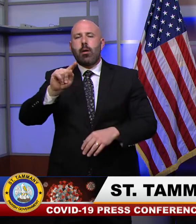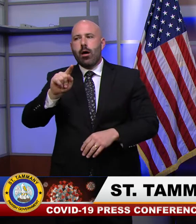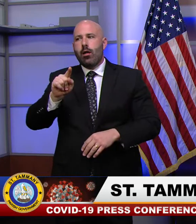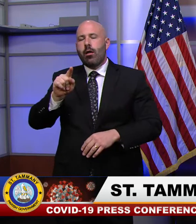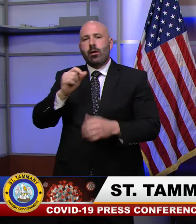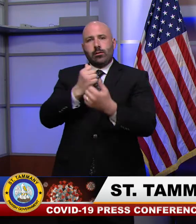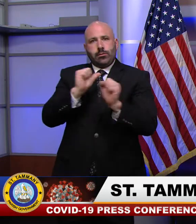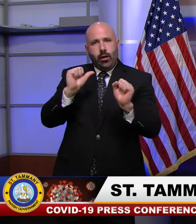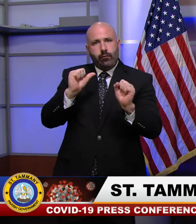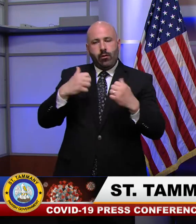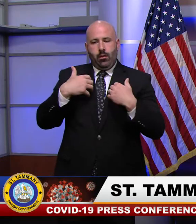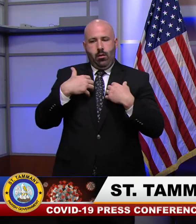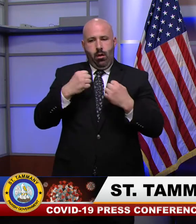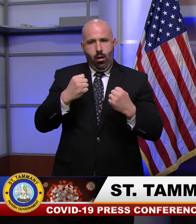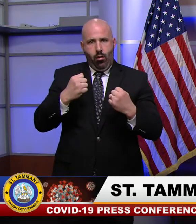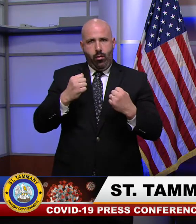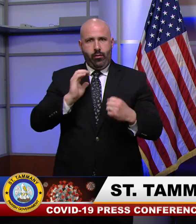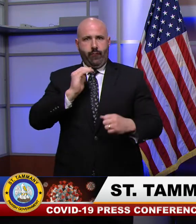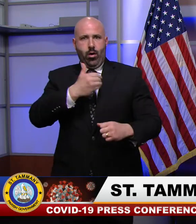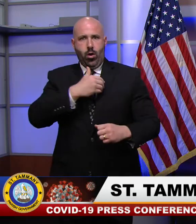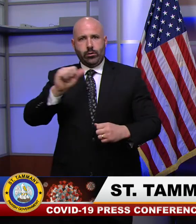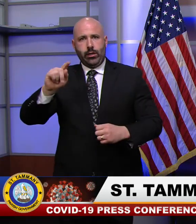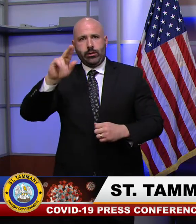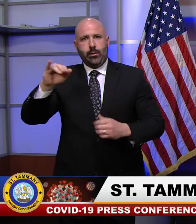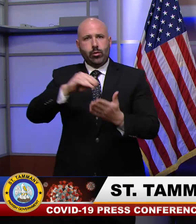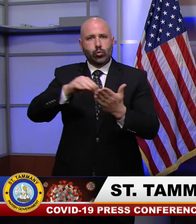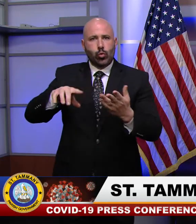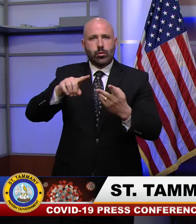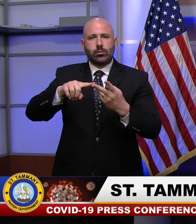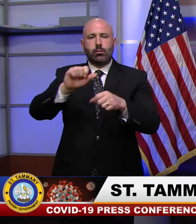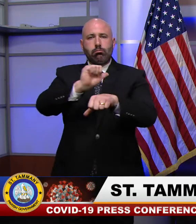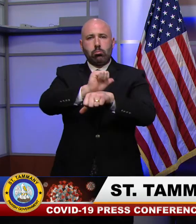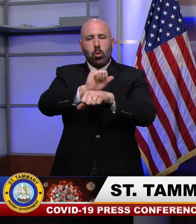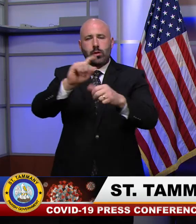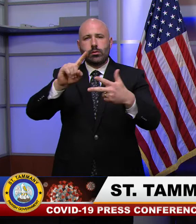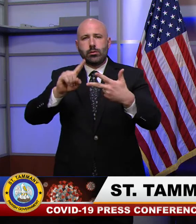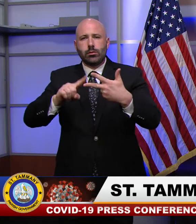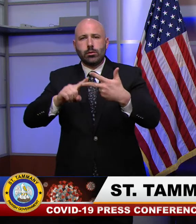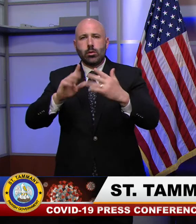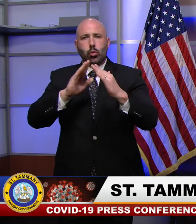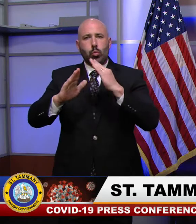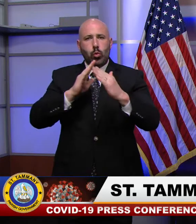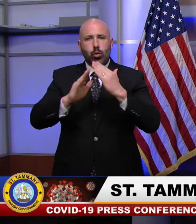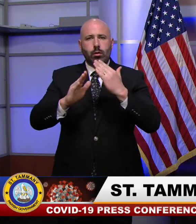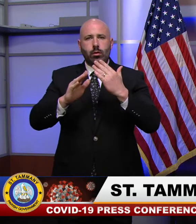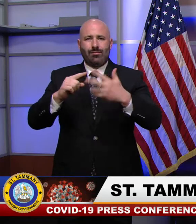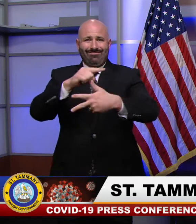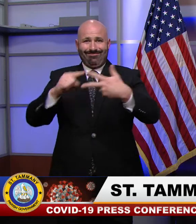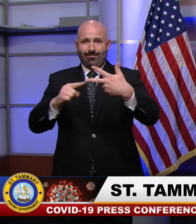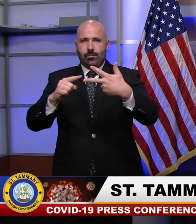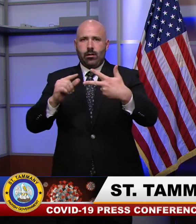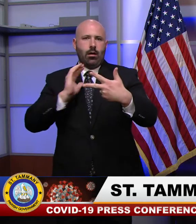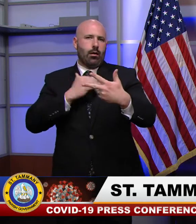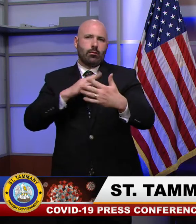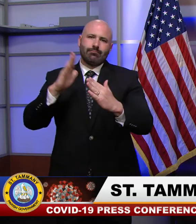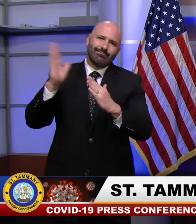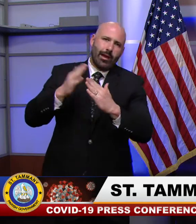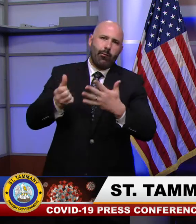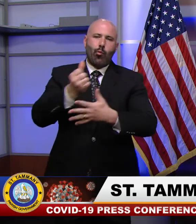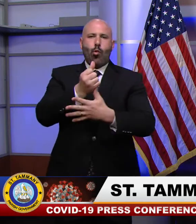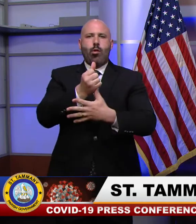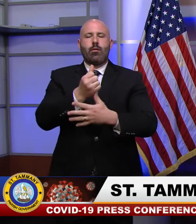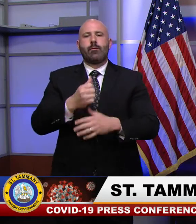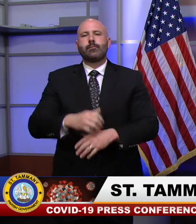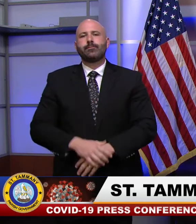our St. Tammany students, employees, and community must remain our top priority. Mr.